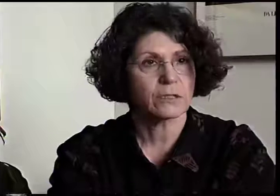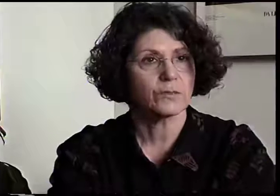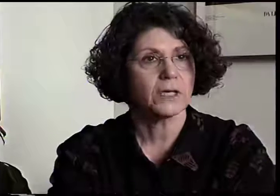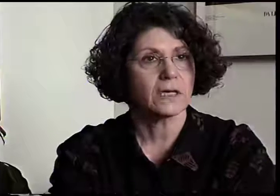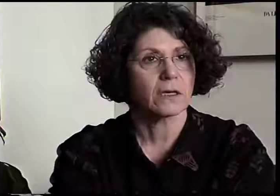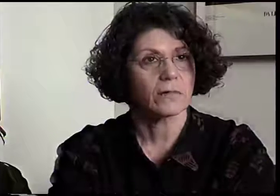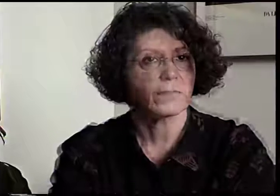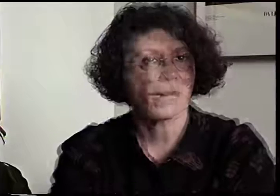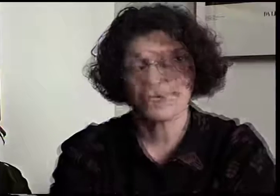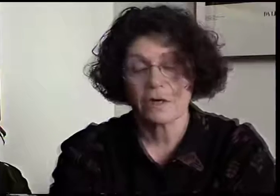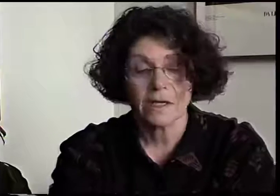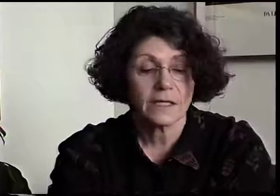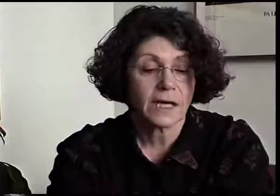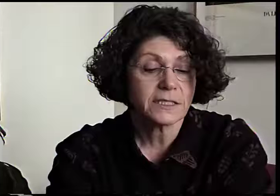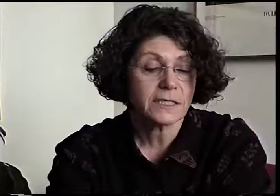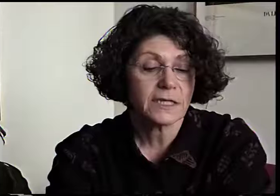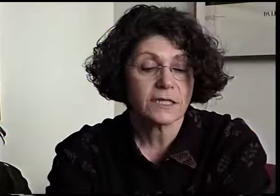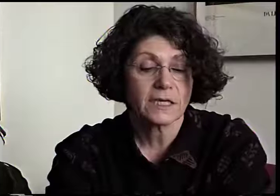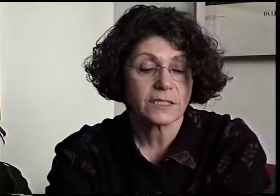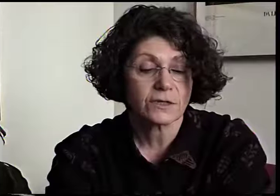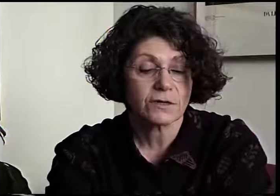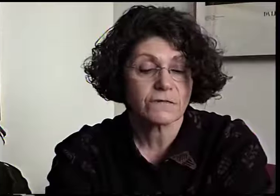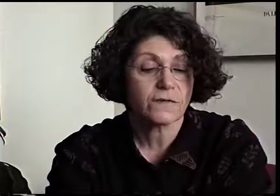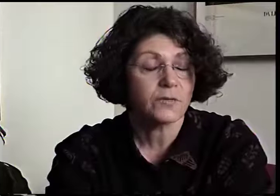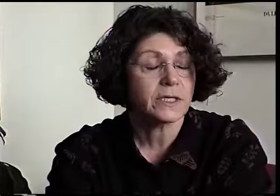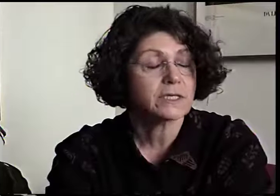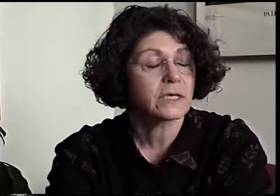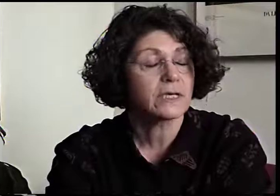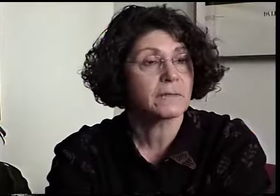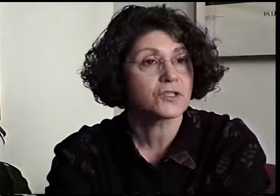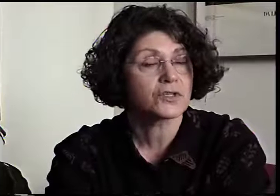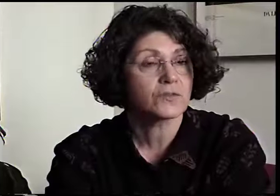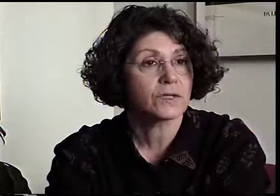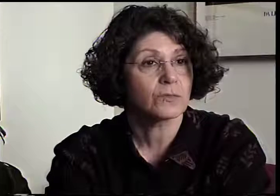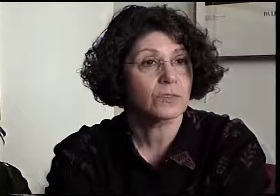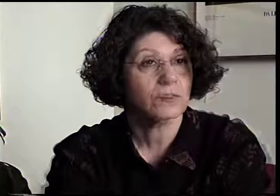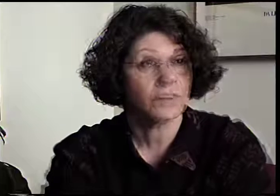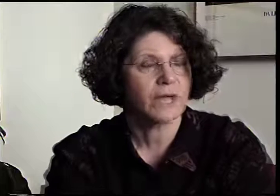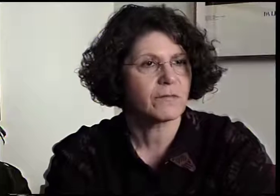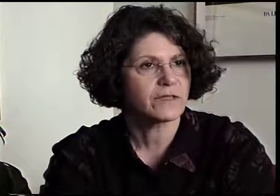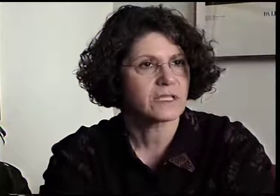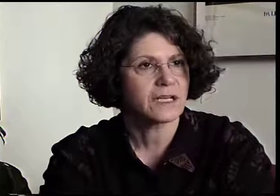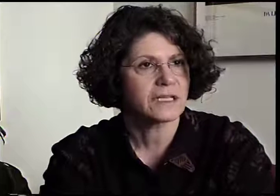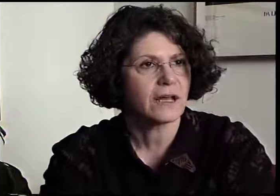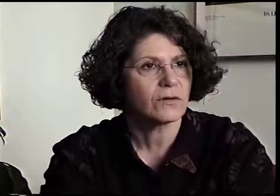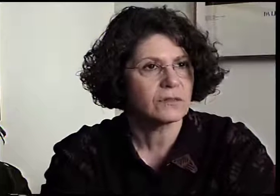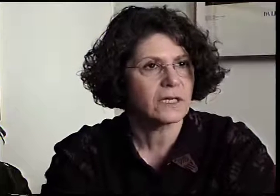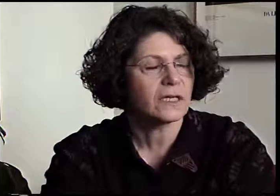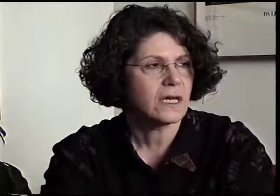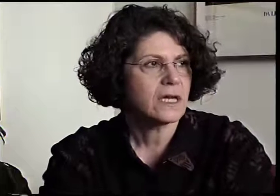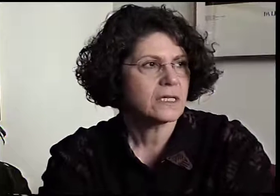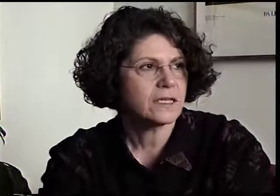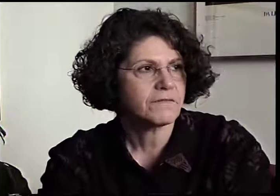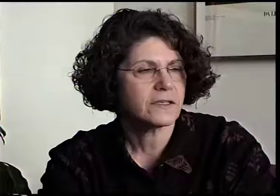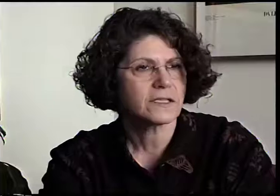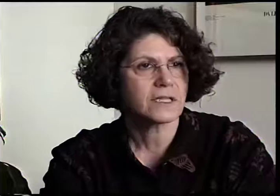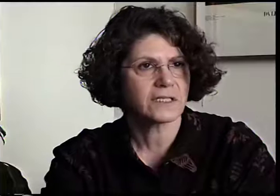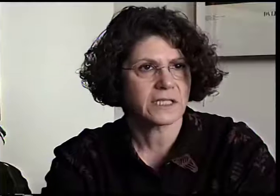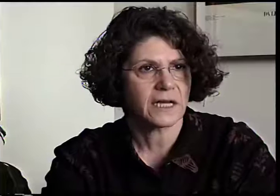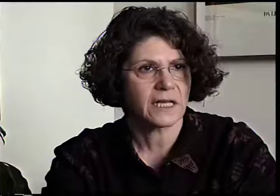absolute beginner. Starting in 1980, I started filming sign languages around the world. We emphasized not only deafness and sign